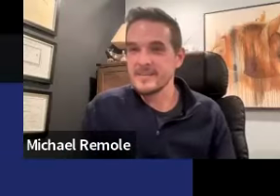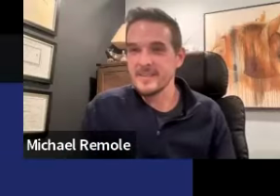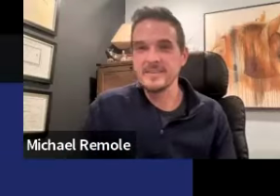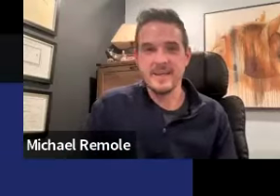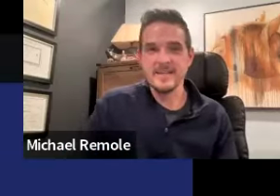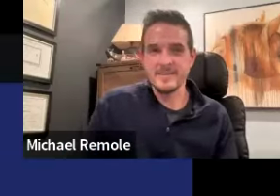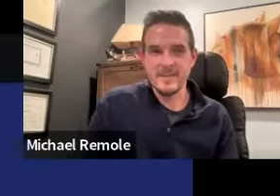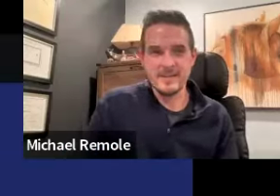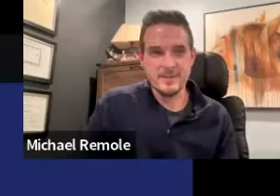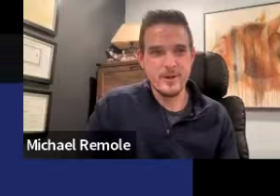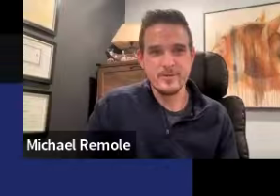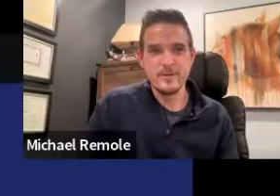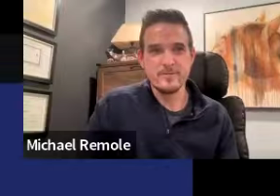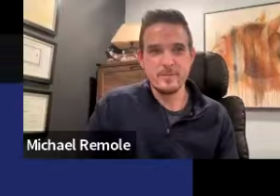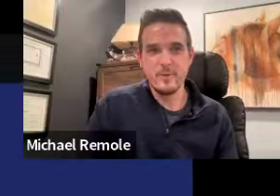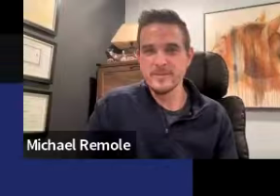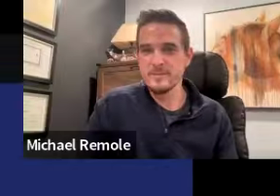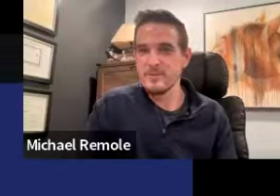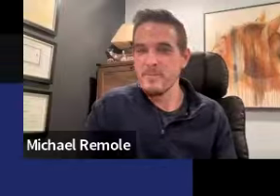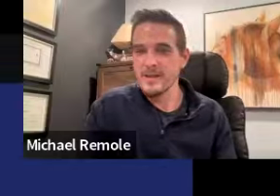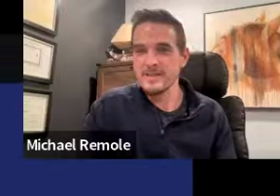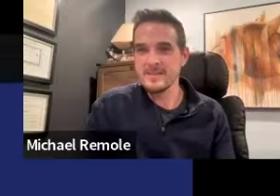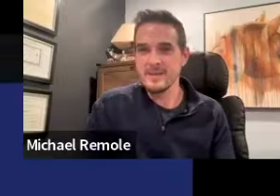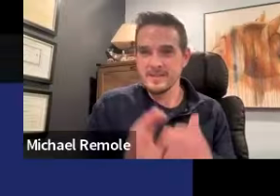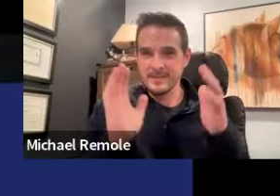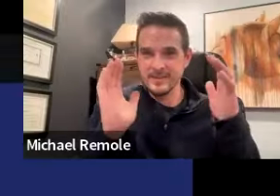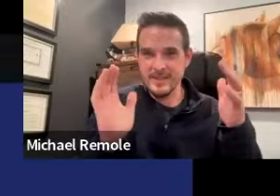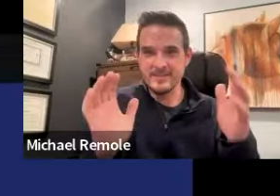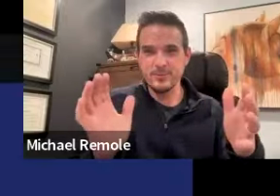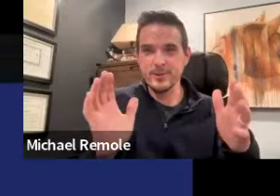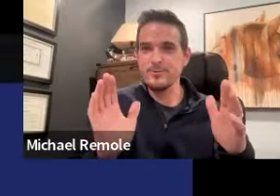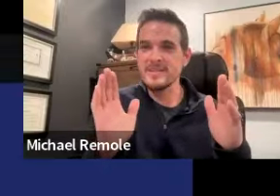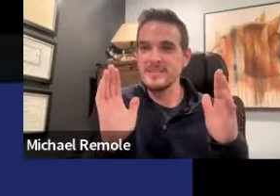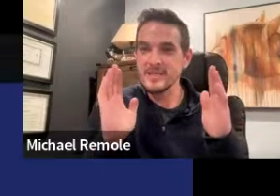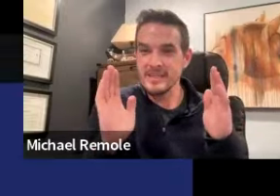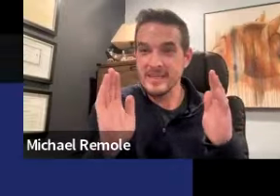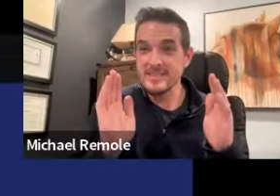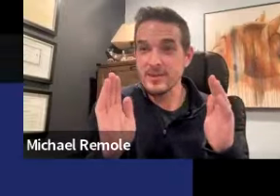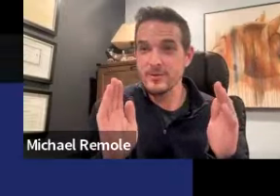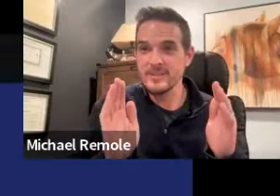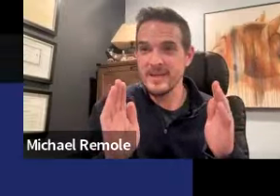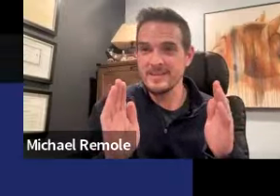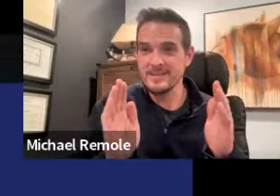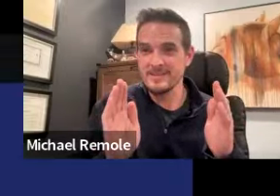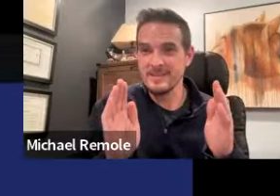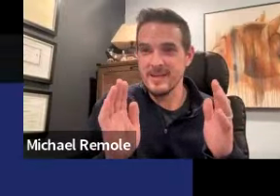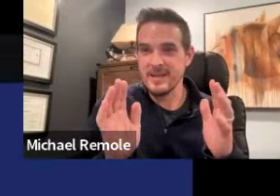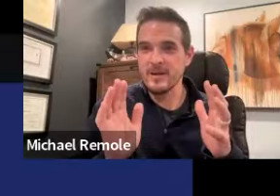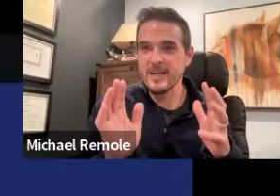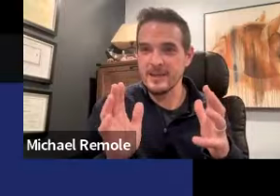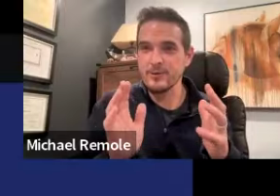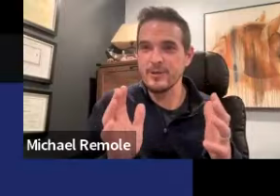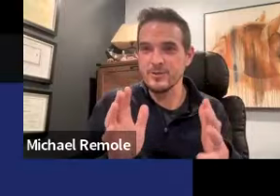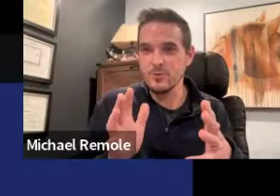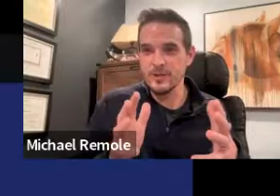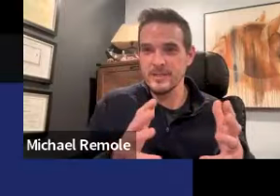Yeah, and this is a case, I think, Diane, I love the point to be reminded that it's, and Julia, you mentioned it, it's the 30 days. And